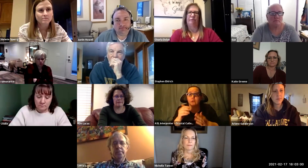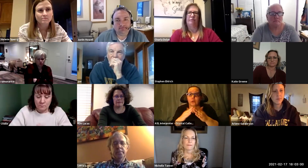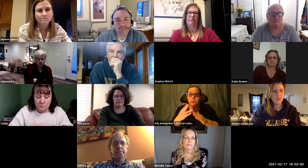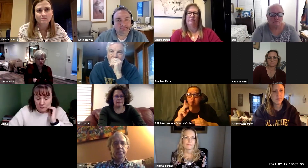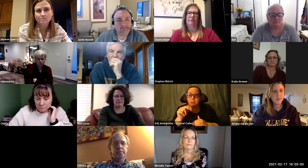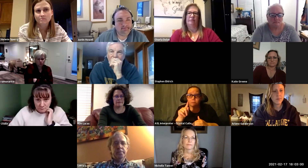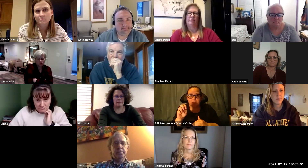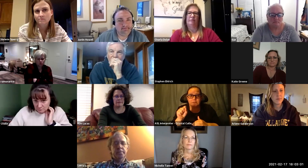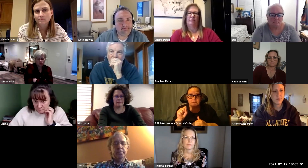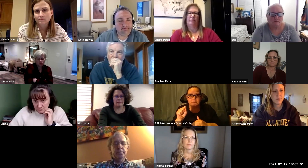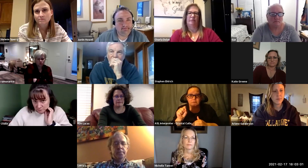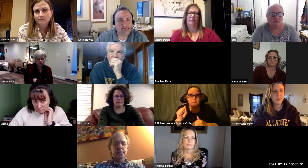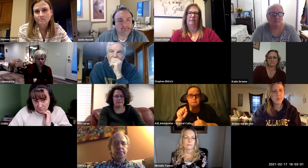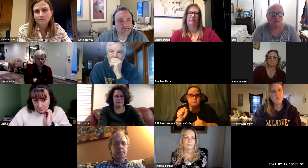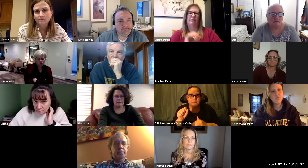updates?